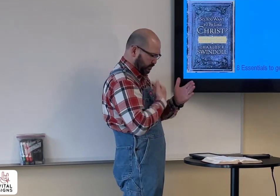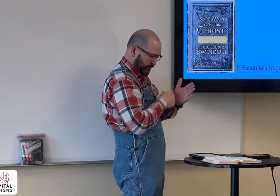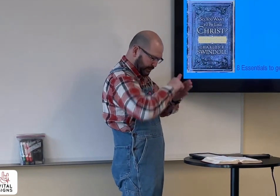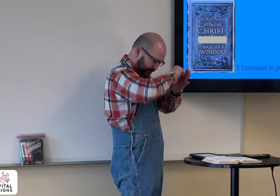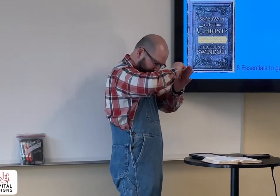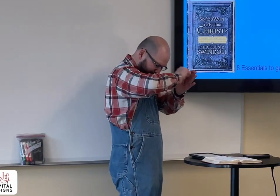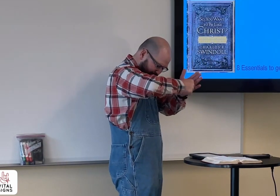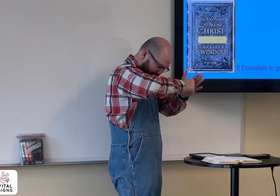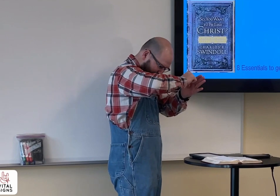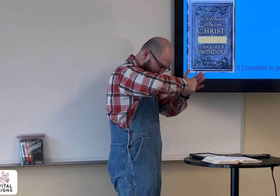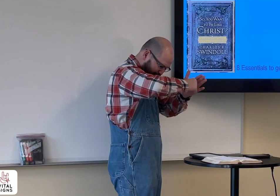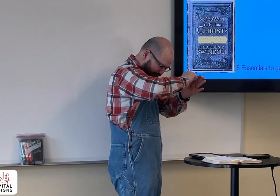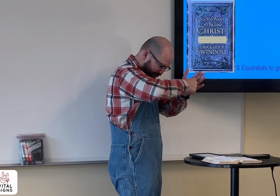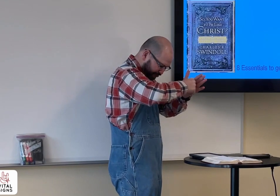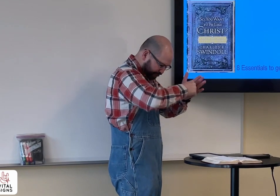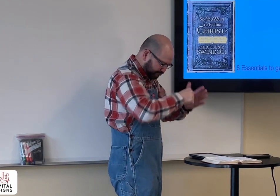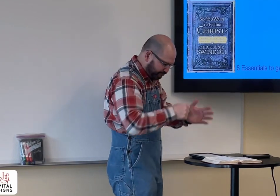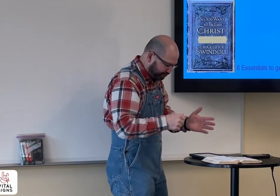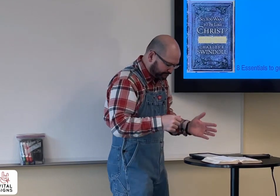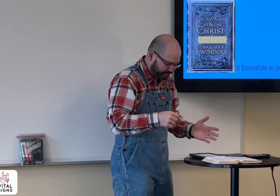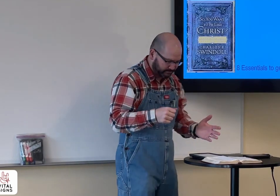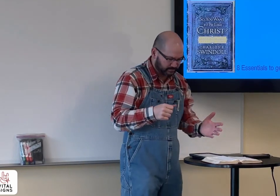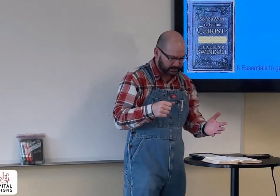This lesson, we're going to emphasize